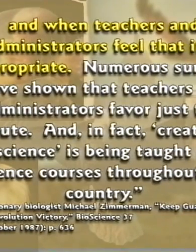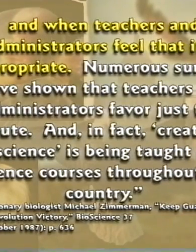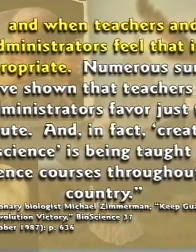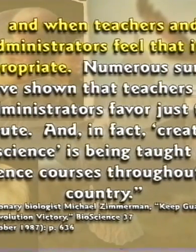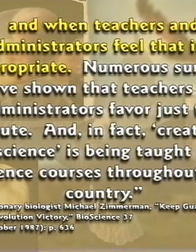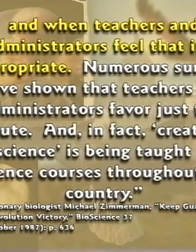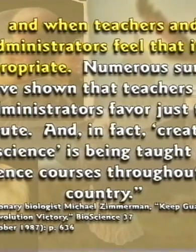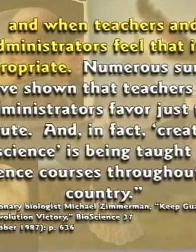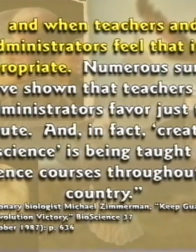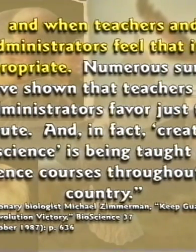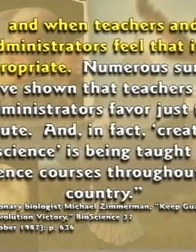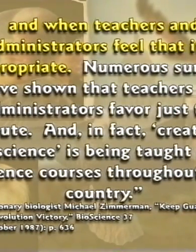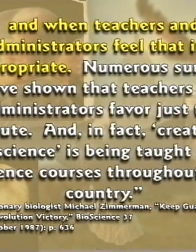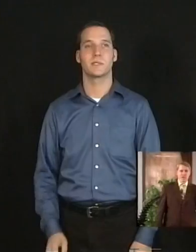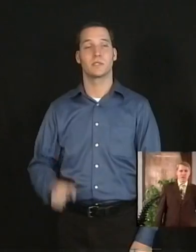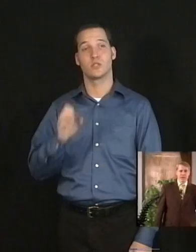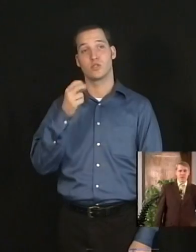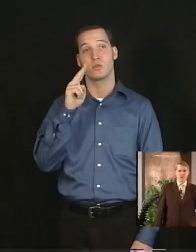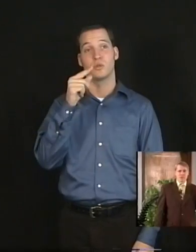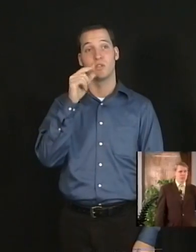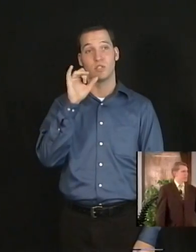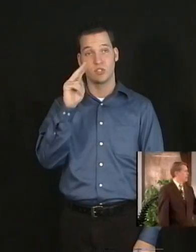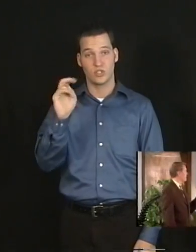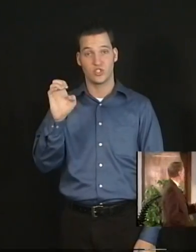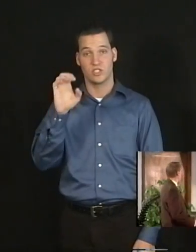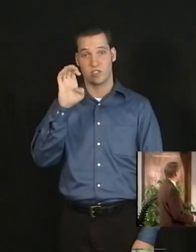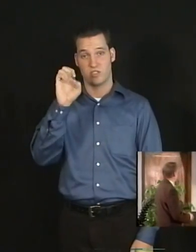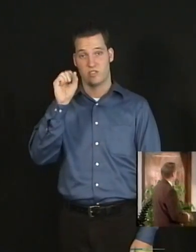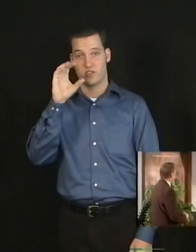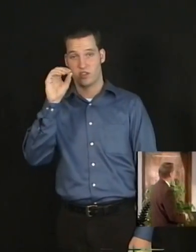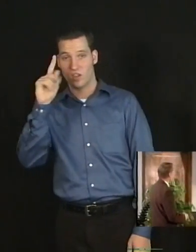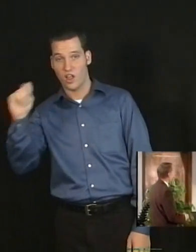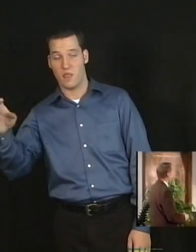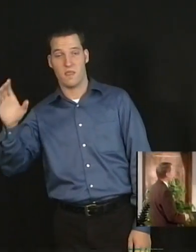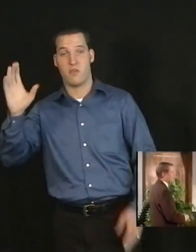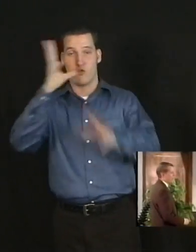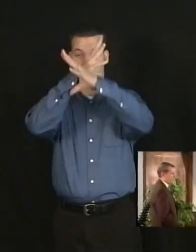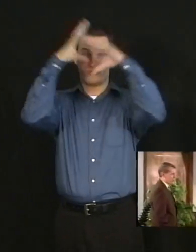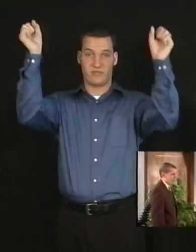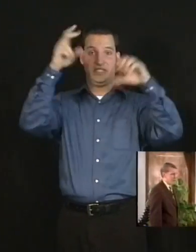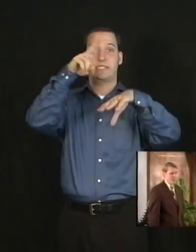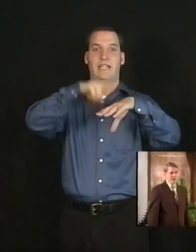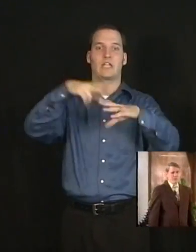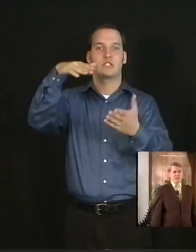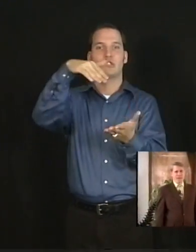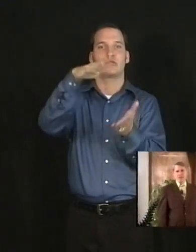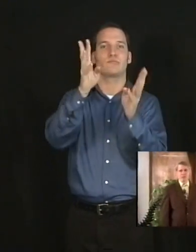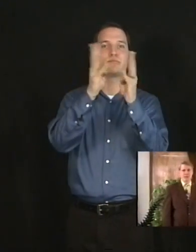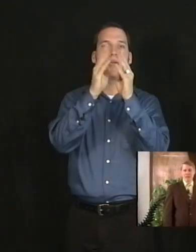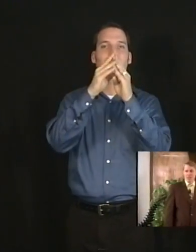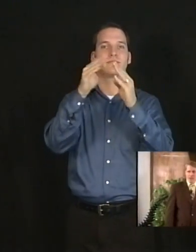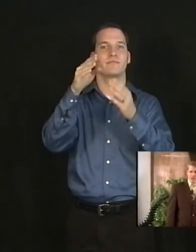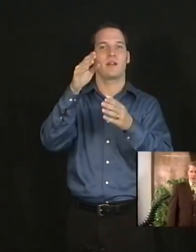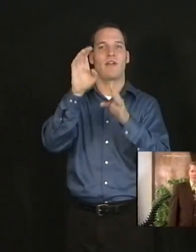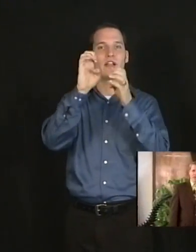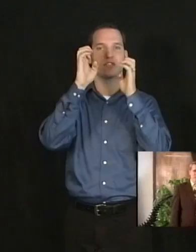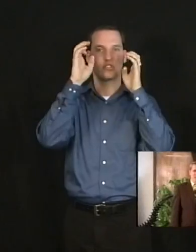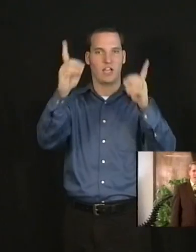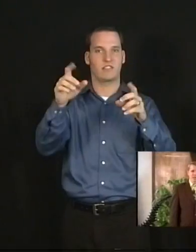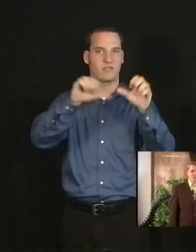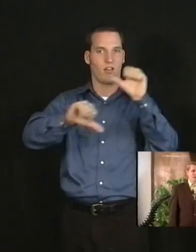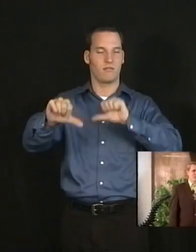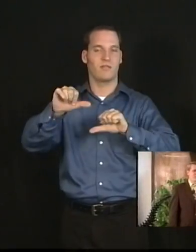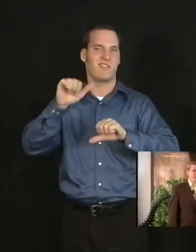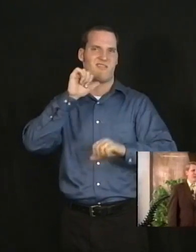Eugenia Scott is the president of the National Center for Science Education. Well, what a lousy name. They're not in